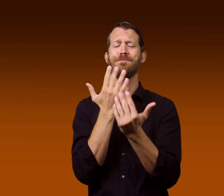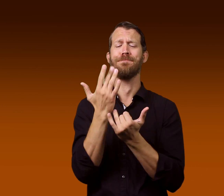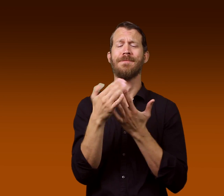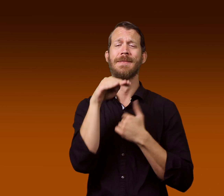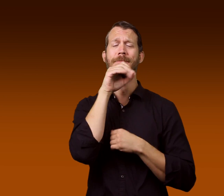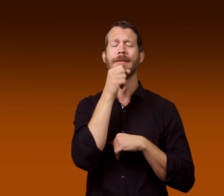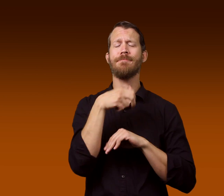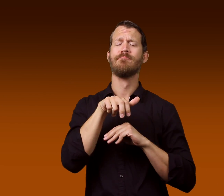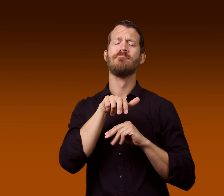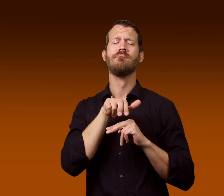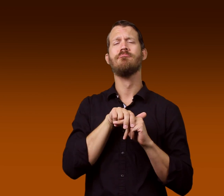Mr. Spivey called out.